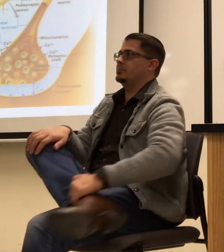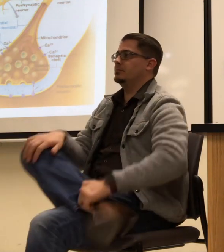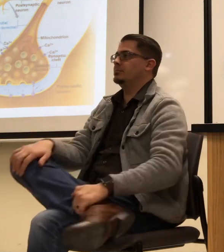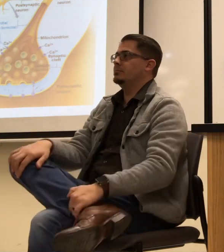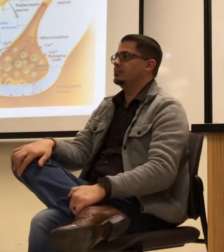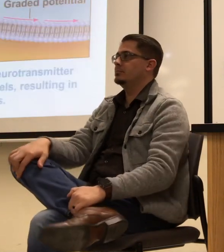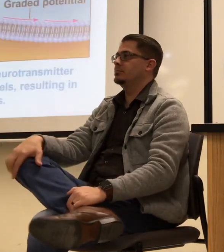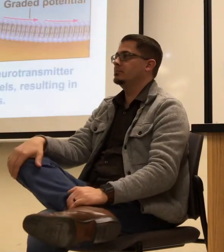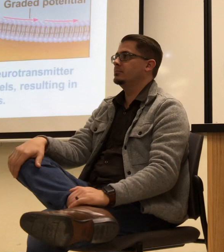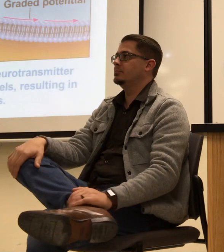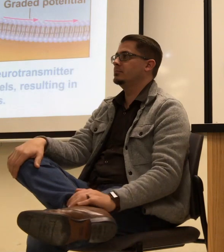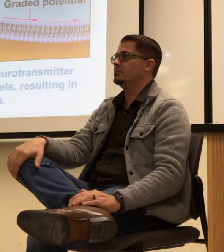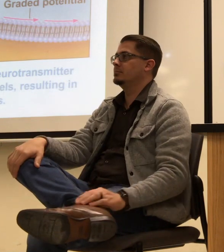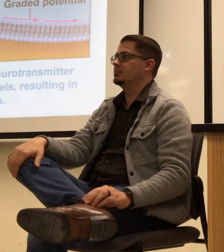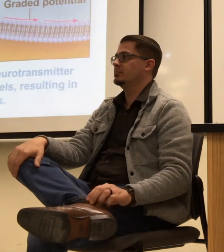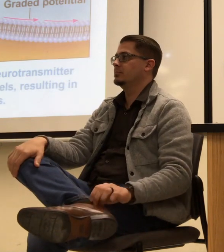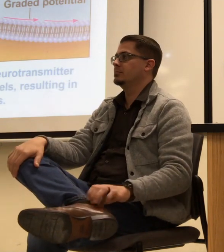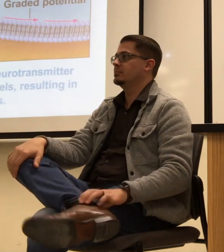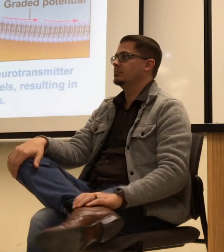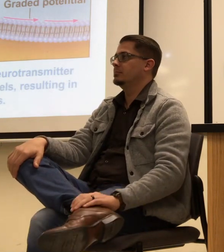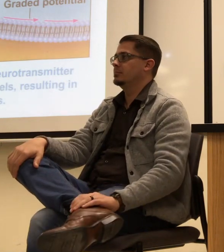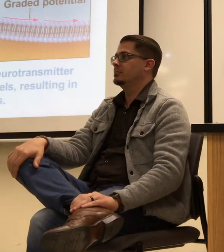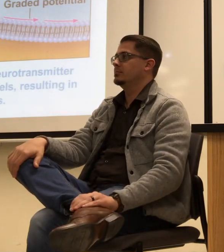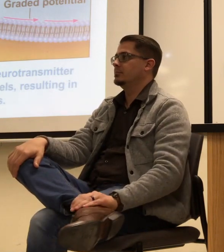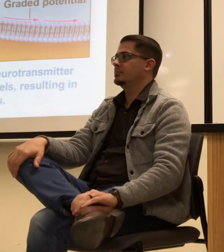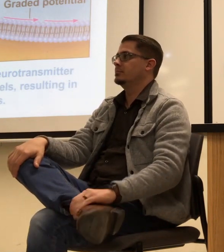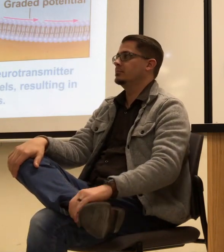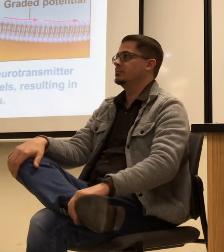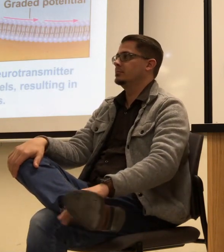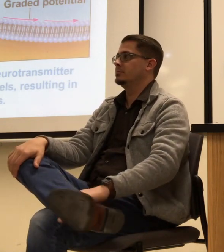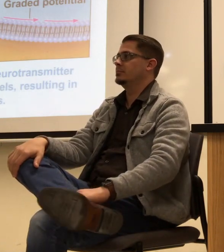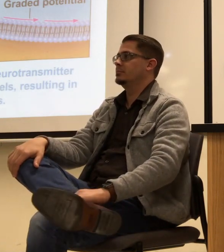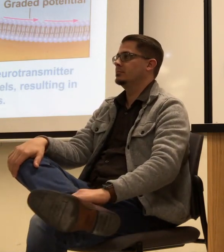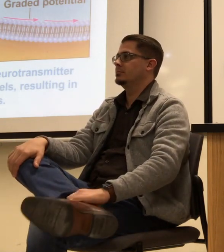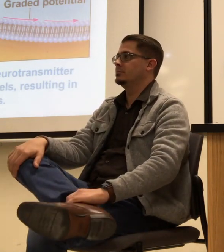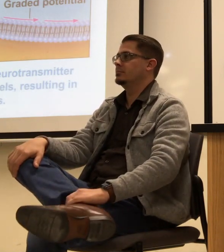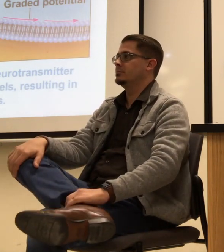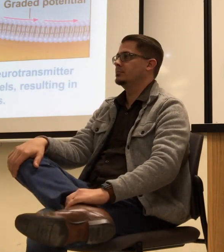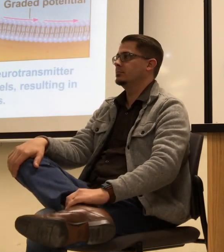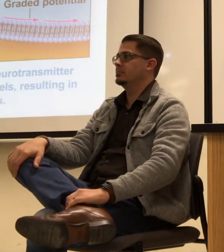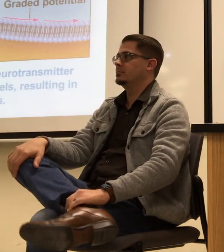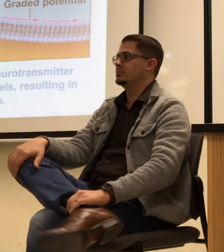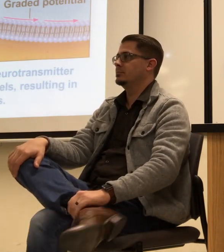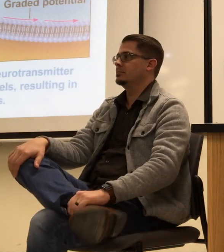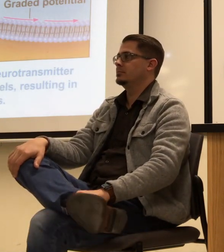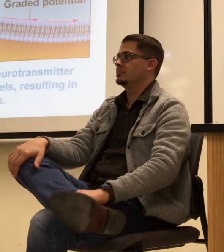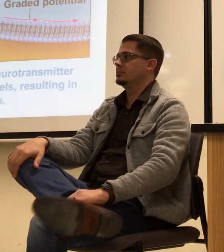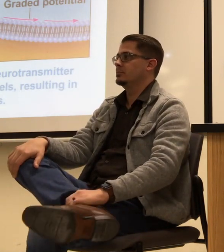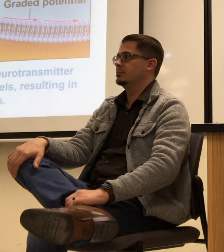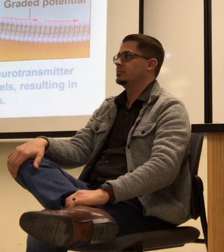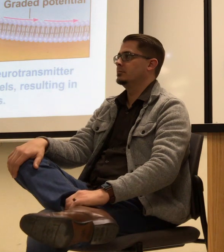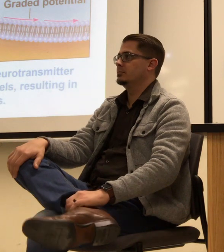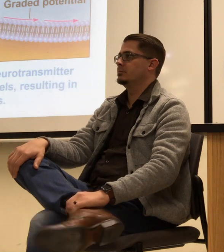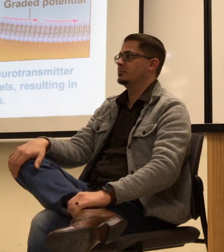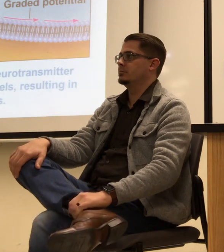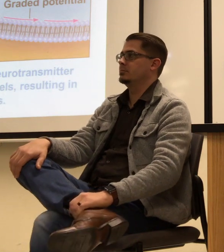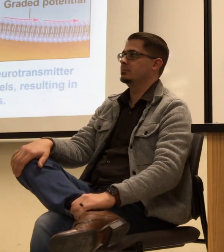You're trying to stimulate that cell. This is showing you a close-up of, look at that picture, the quiz